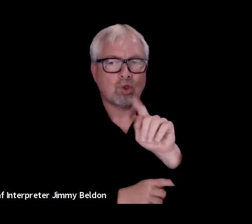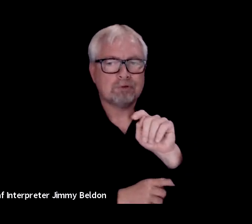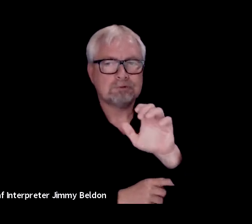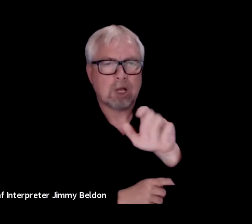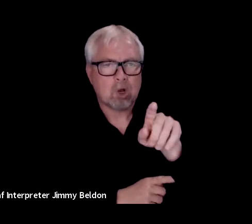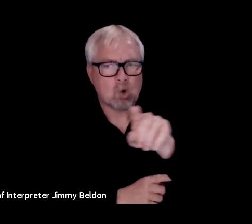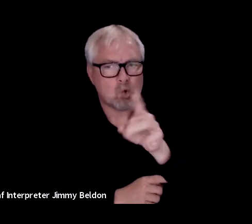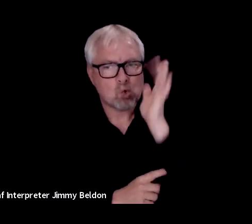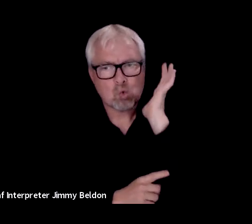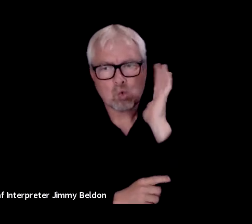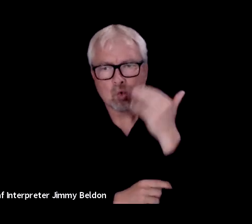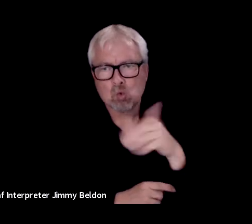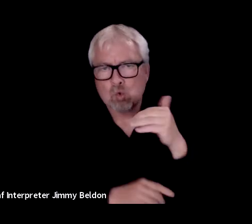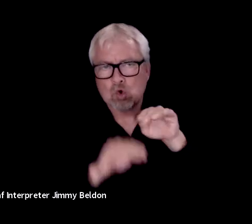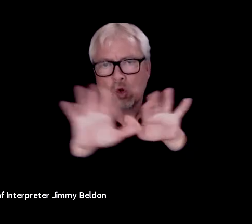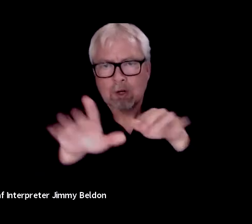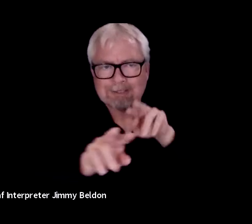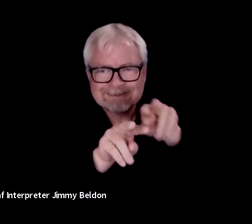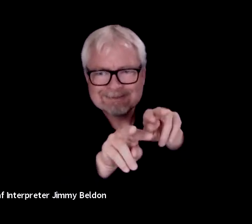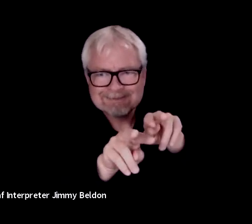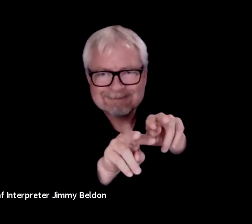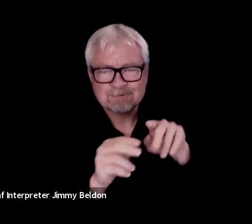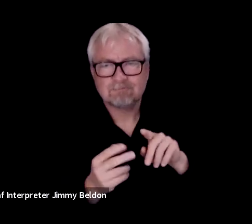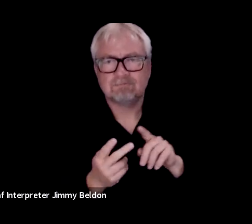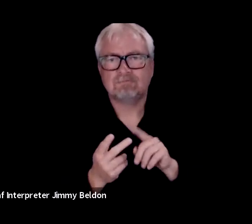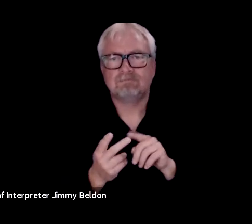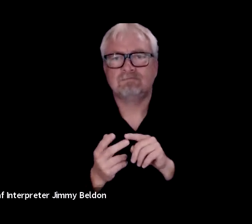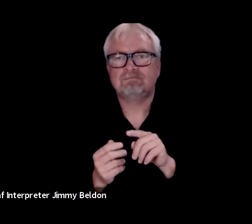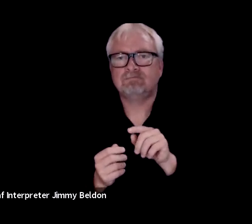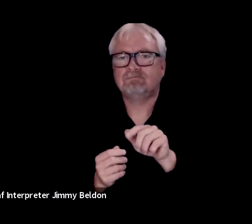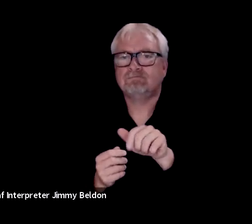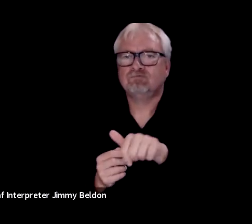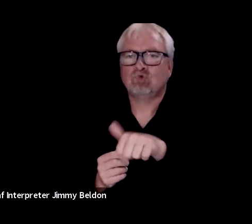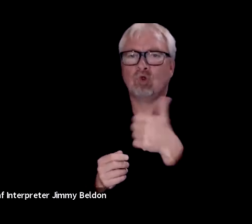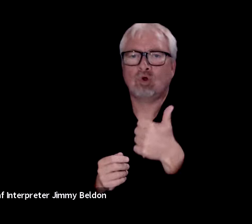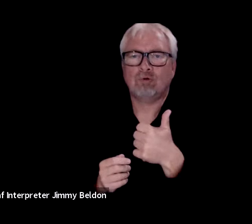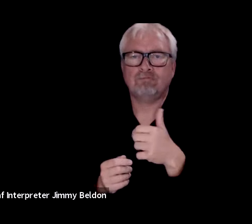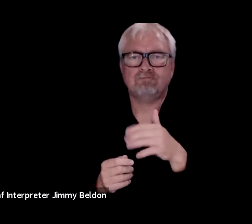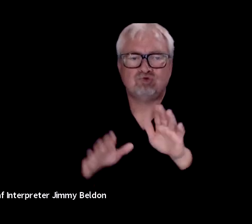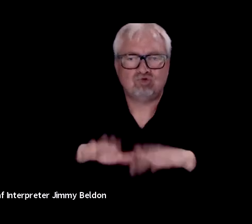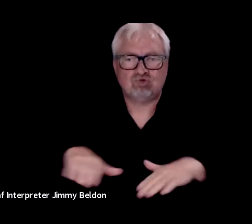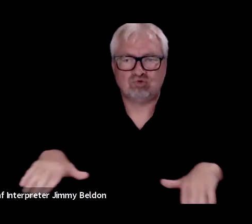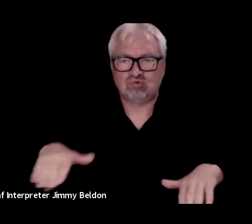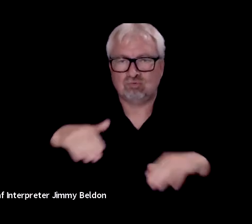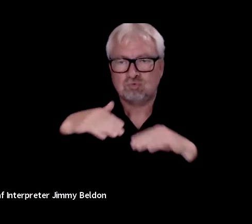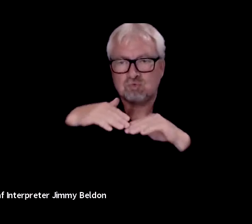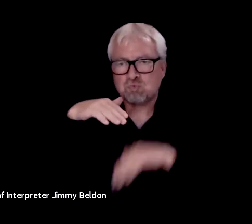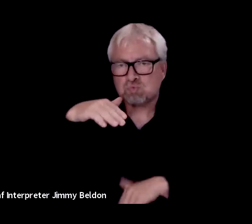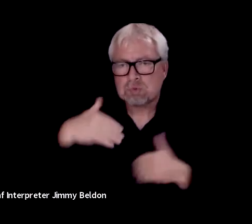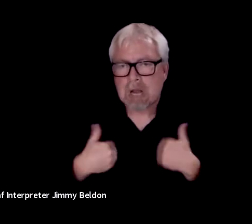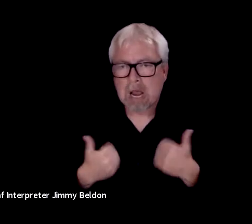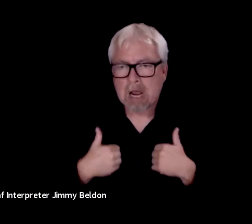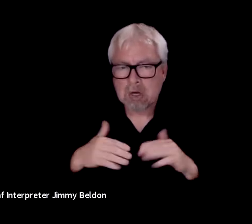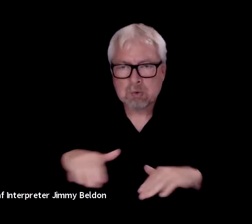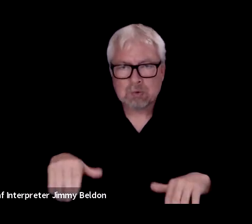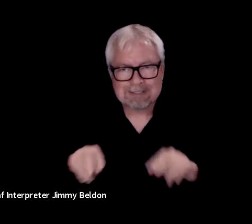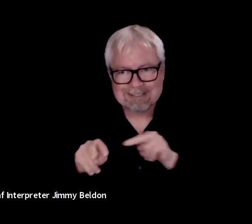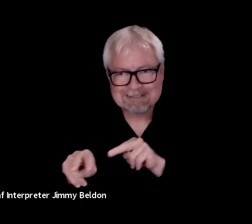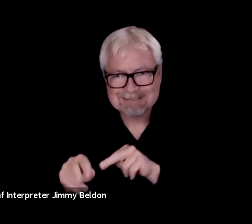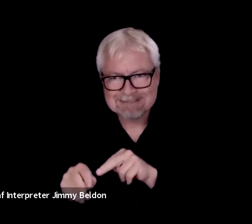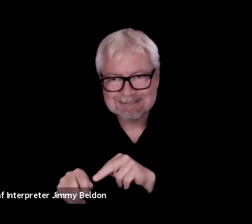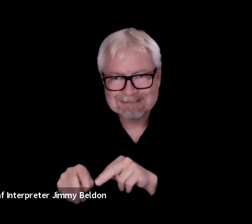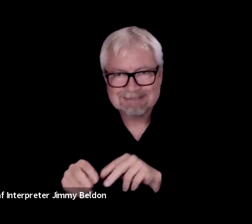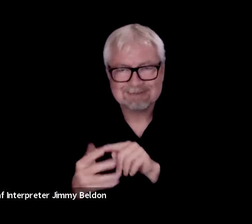For sort of general exposures, at this point in time, we're not getting a lot of new data through